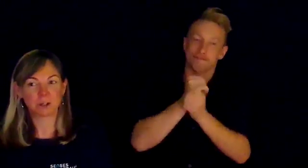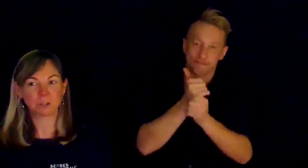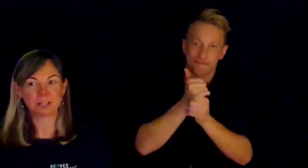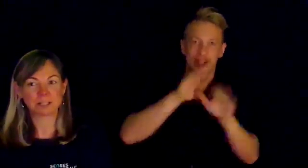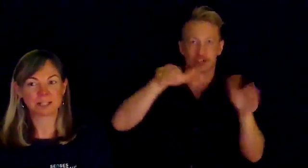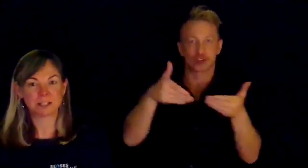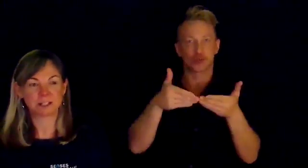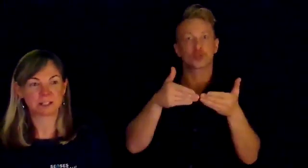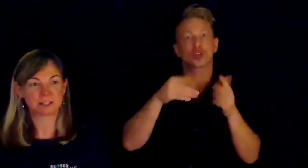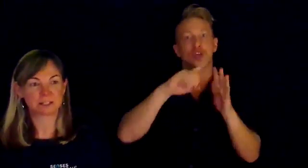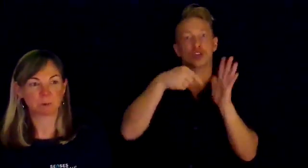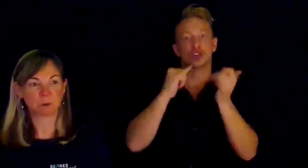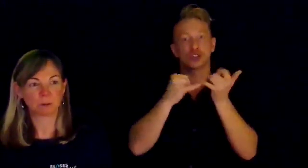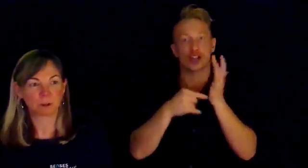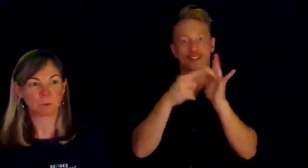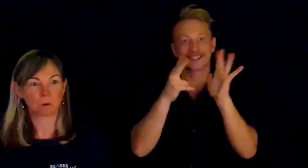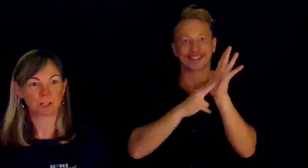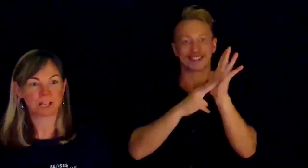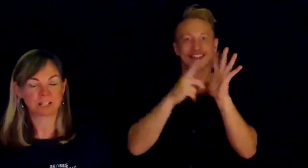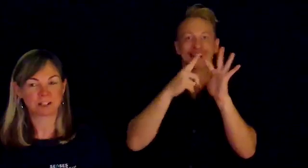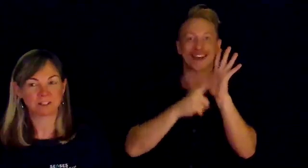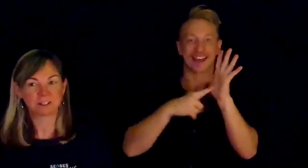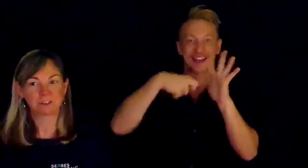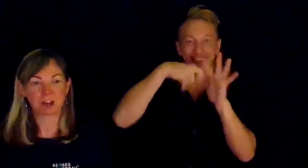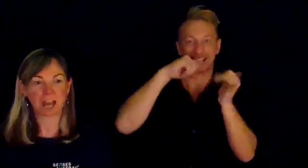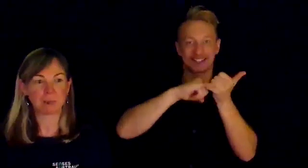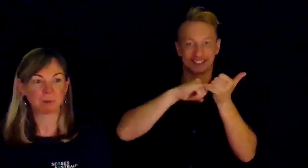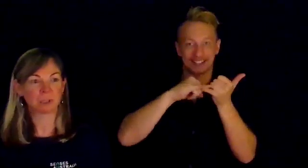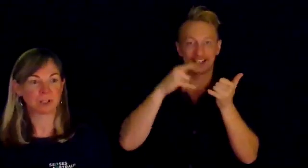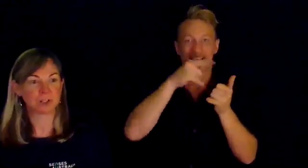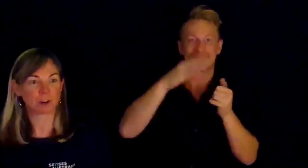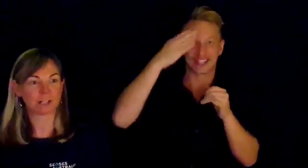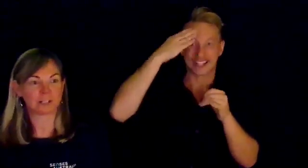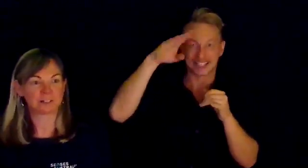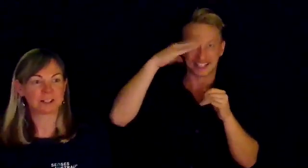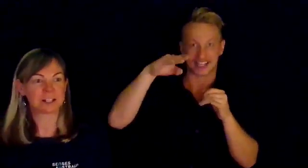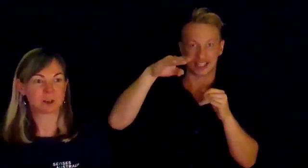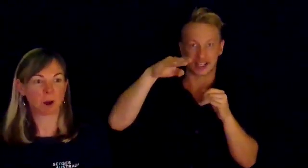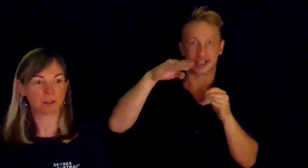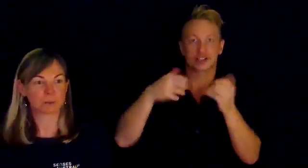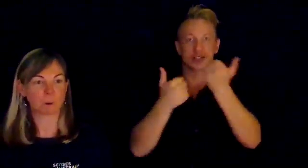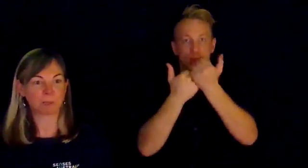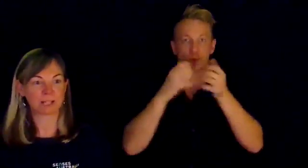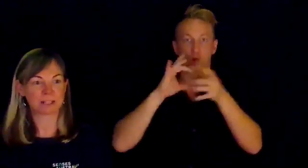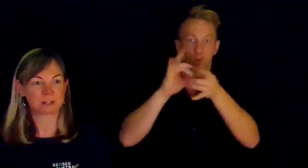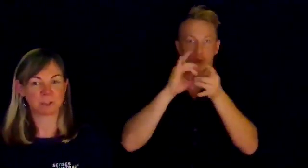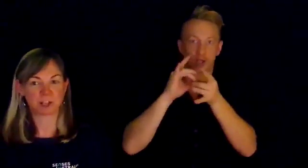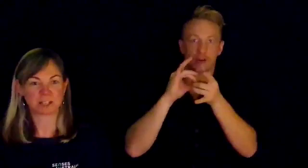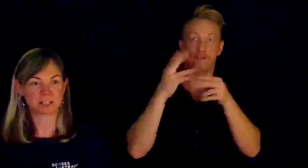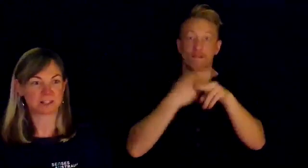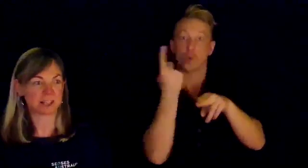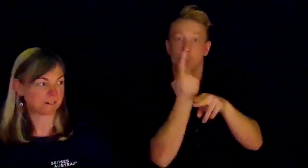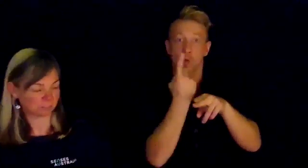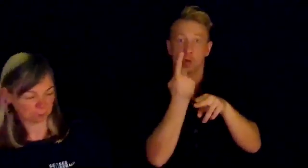Elks, who is the Senior Support Coordinator for ABLE Australia. So I'll swap places